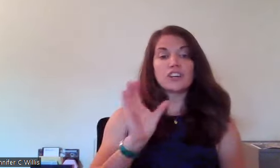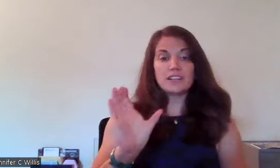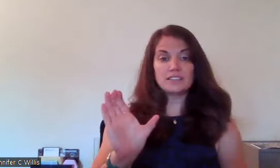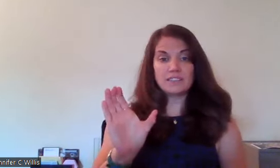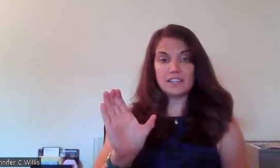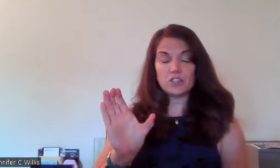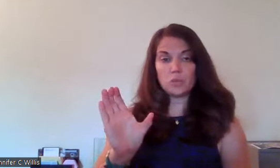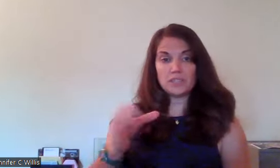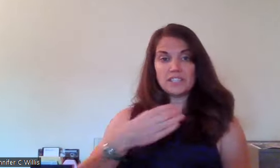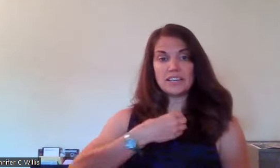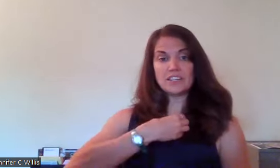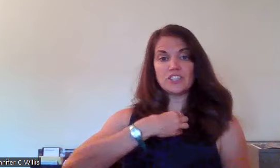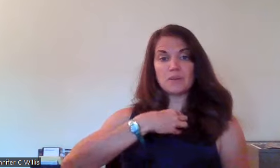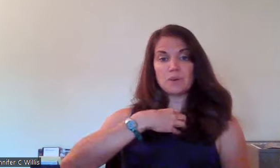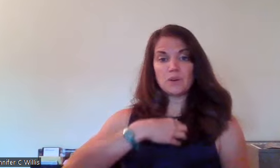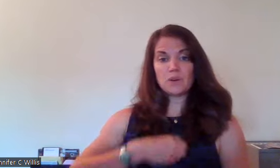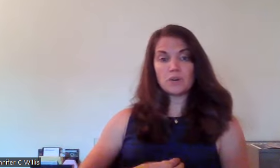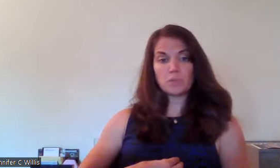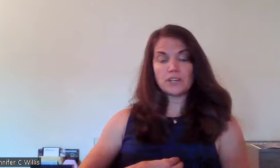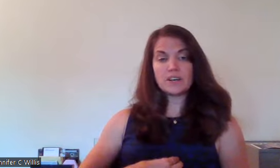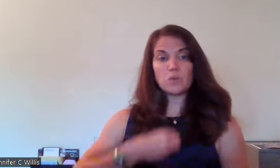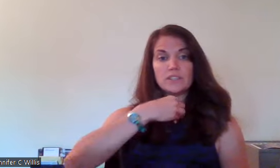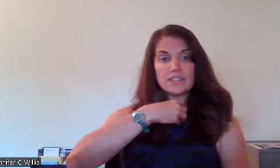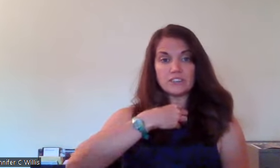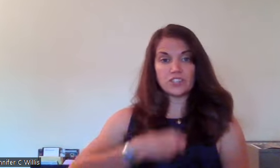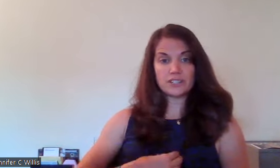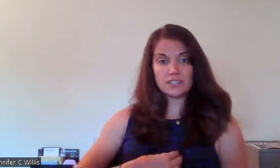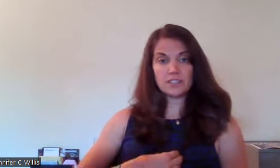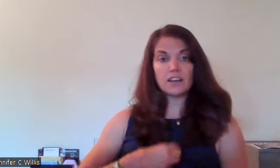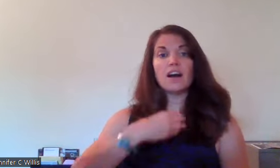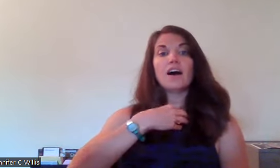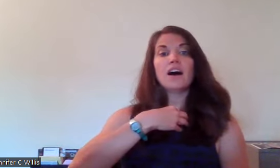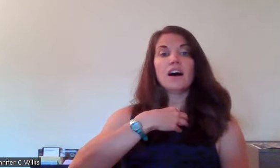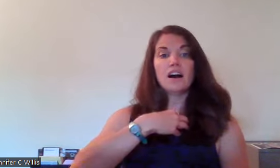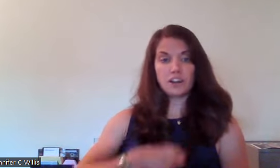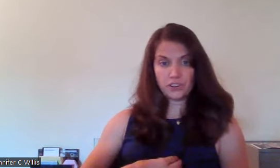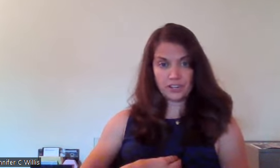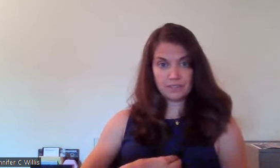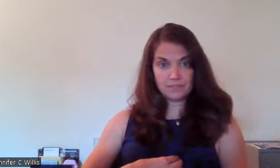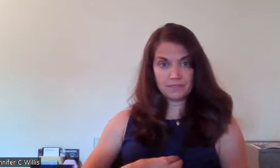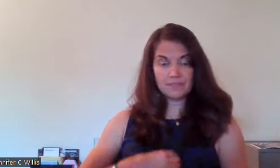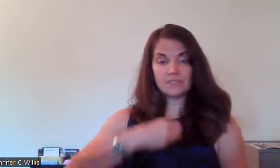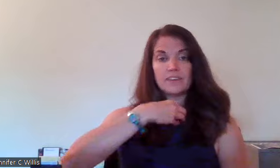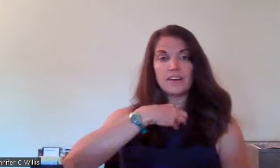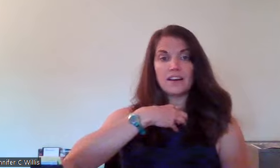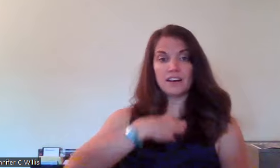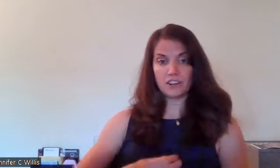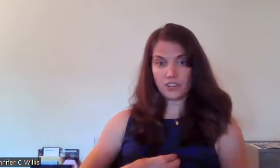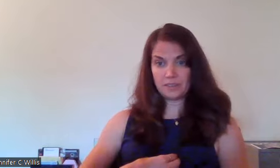Hungry is an open C hand shape. Bring it down once down your chest. Hungry. Hungry.